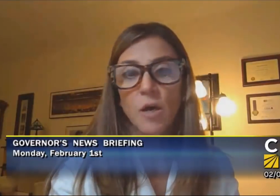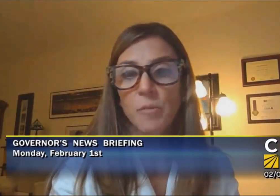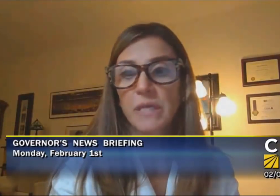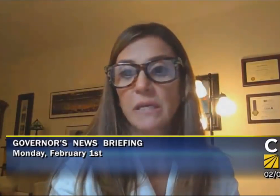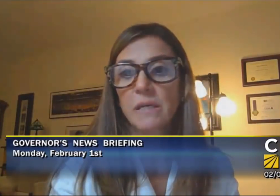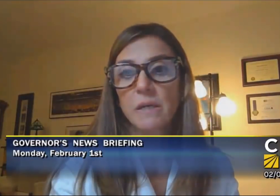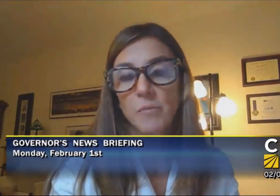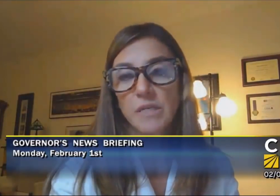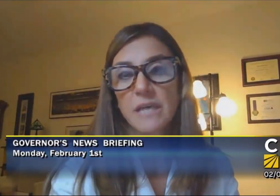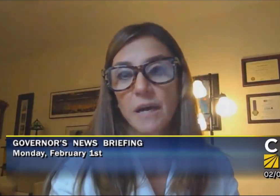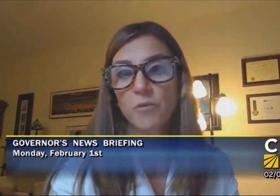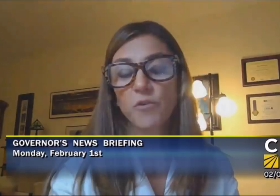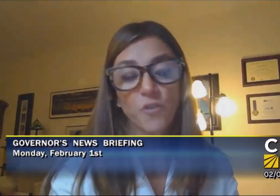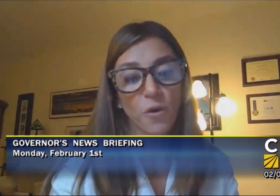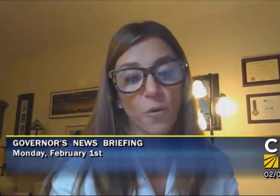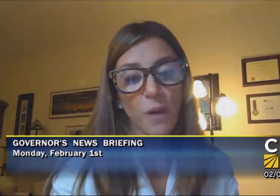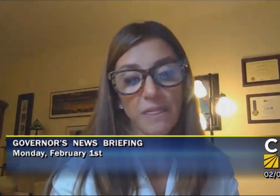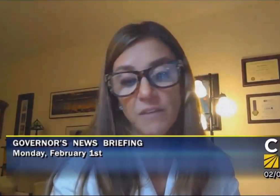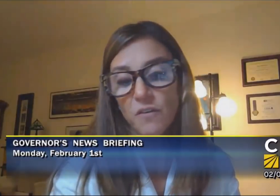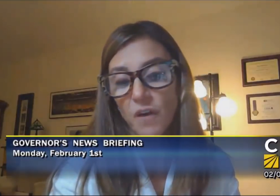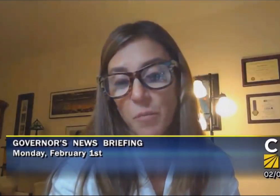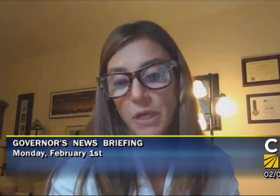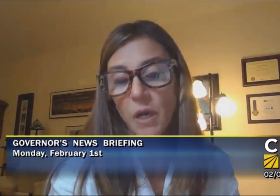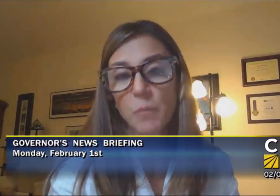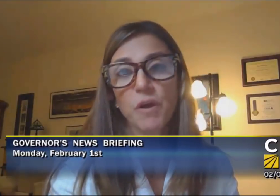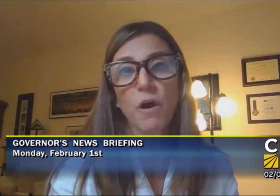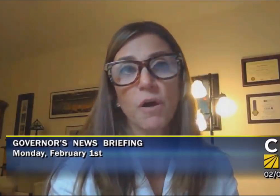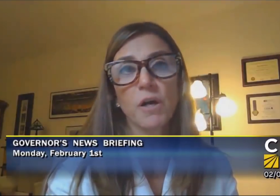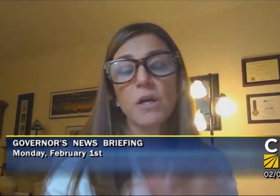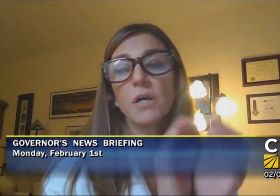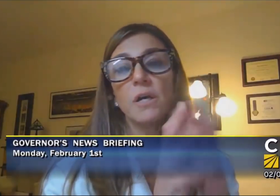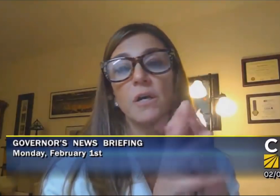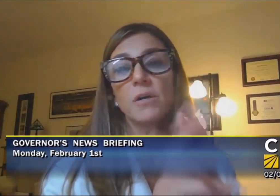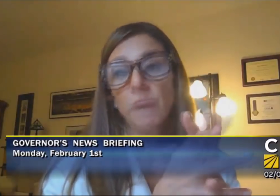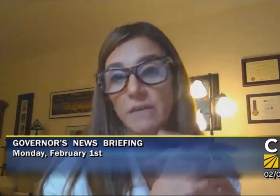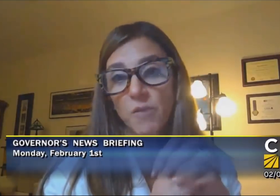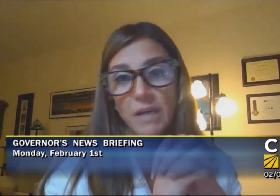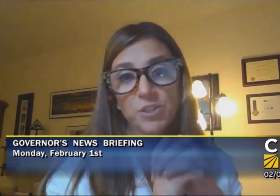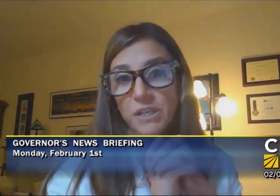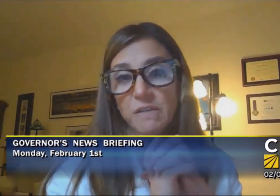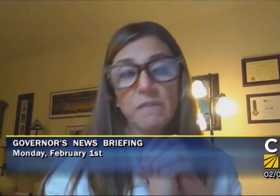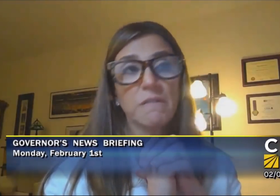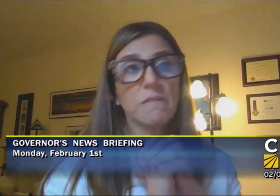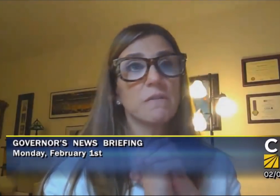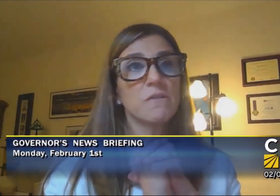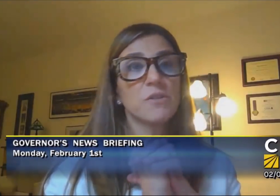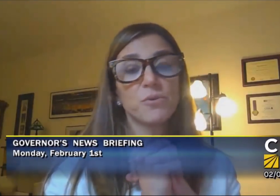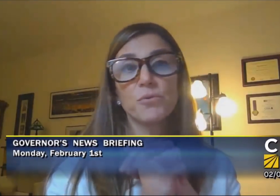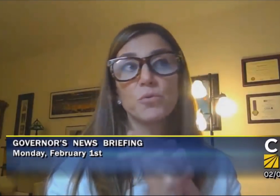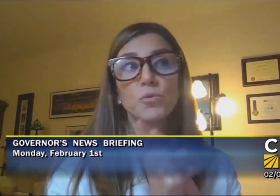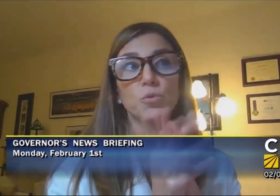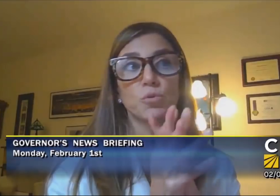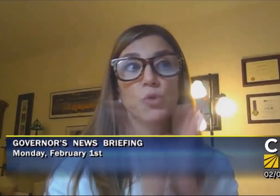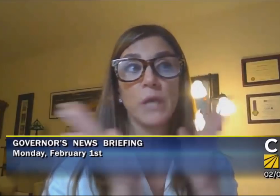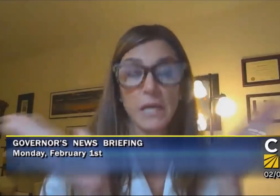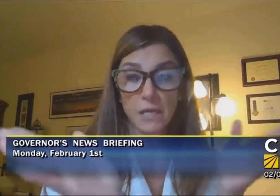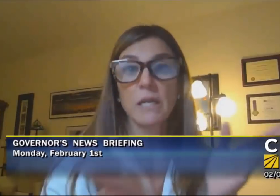are coming down. So I think to sum it up, there are great strategies